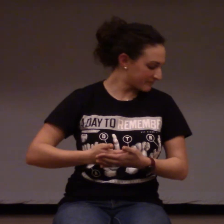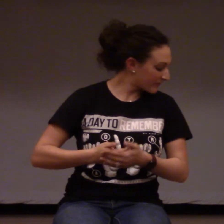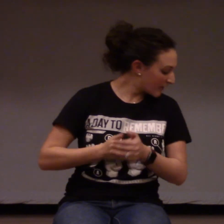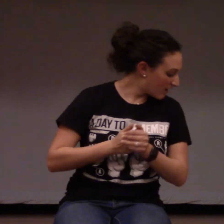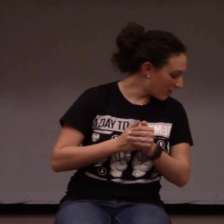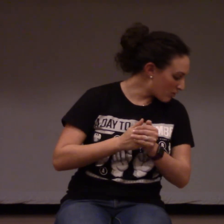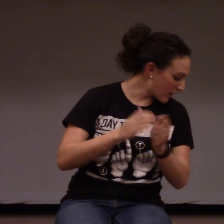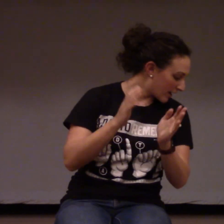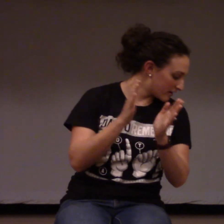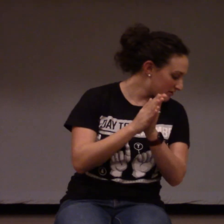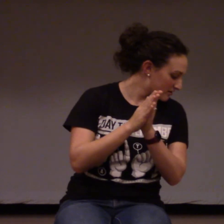Okay.